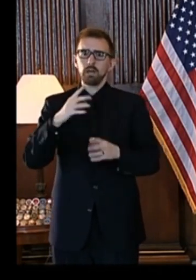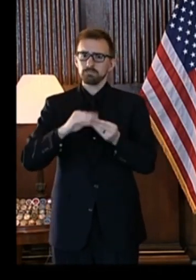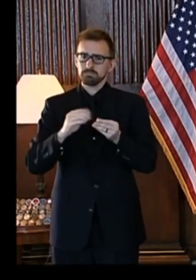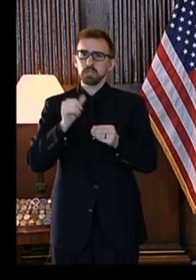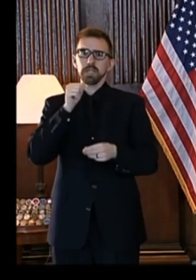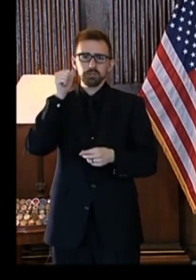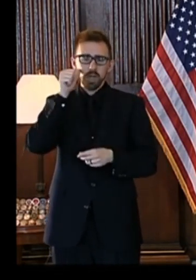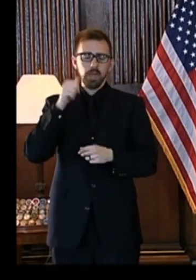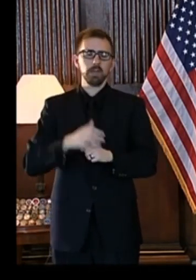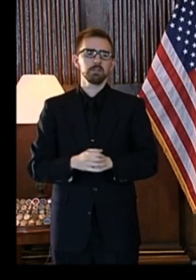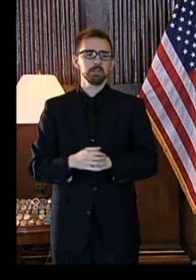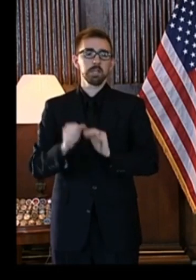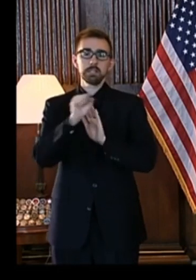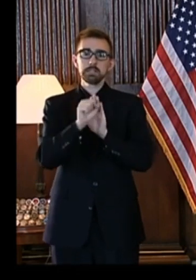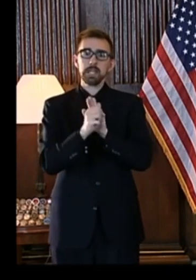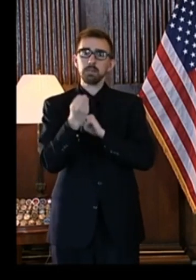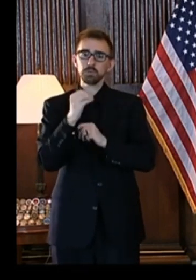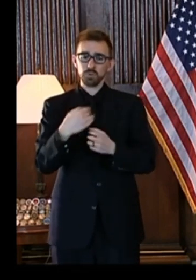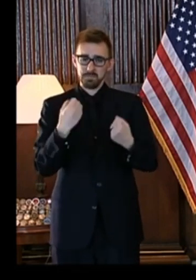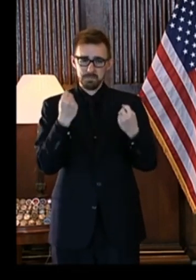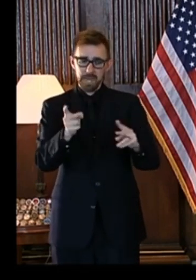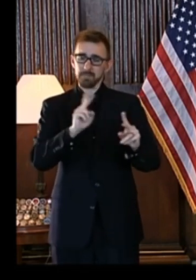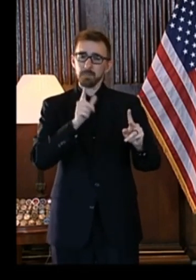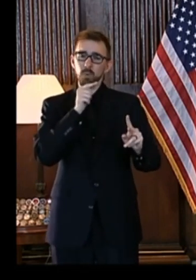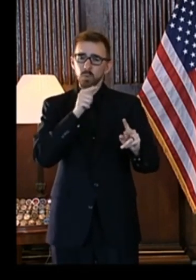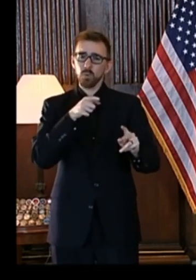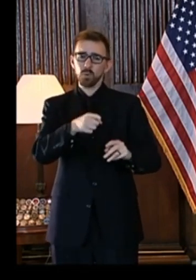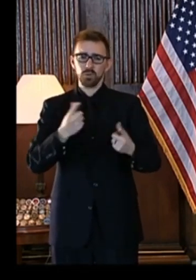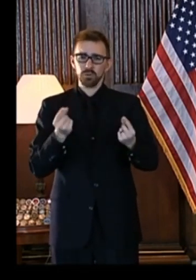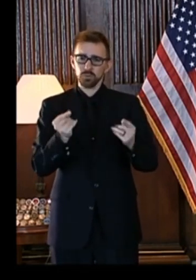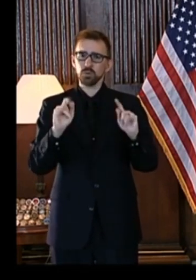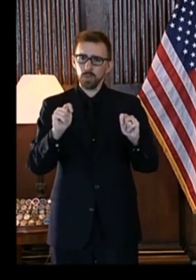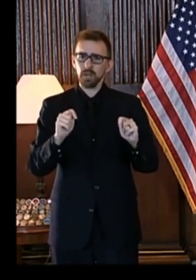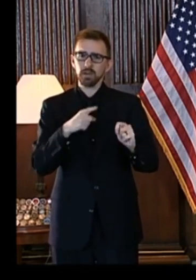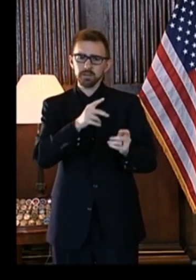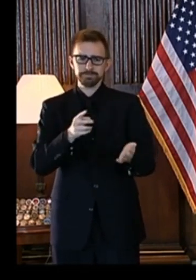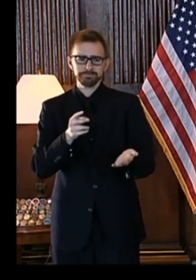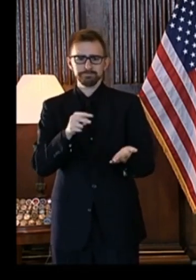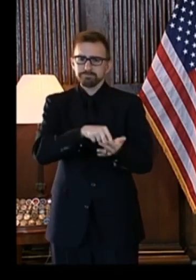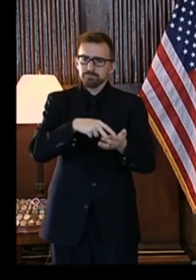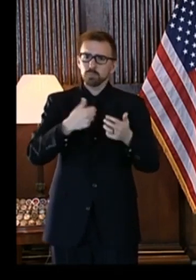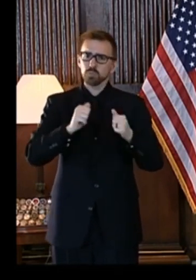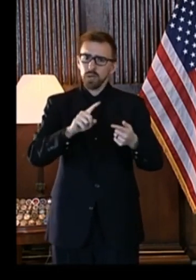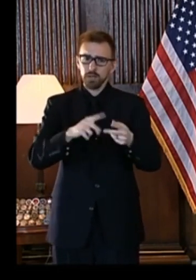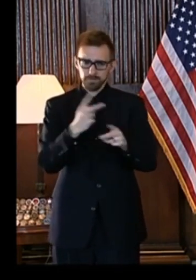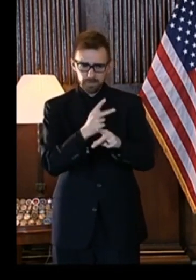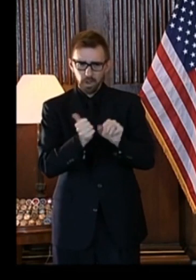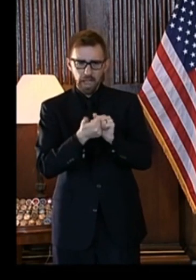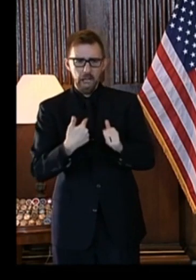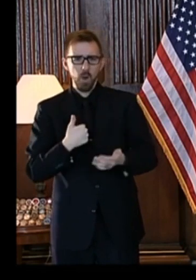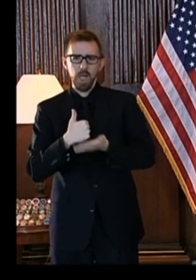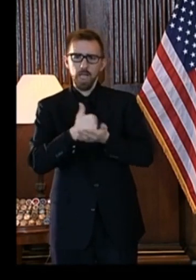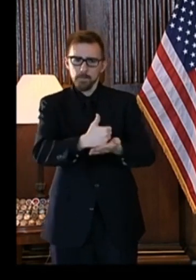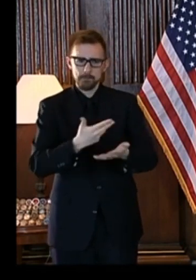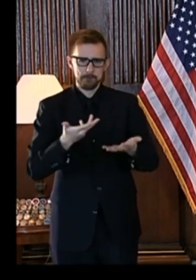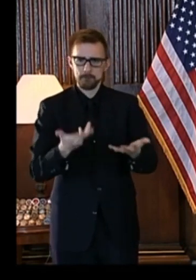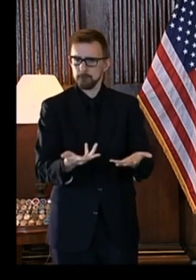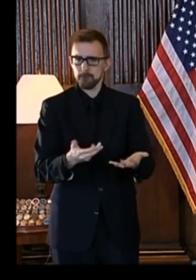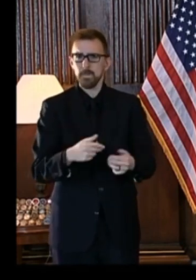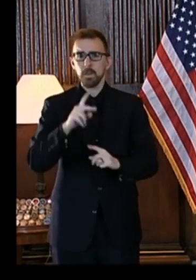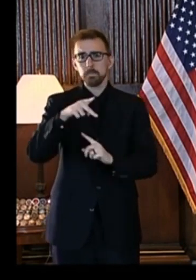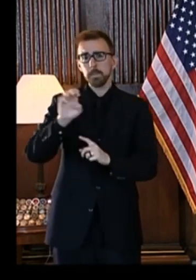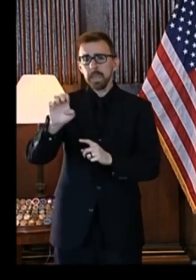people in the state of Missouri that's stepping up, that they are literally stepping up, trying to figure out how they can help, whether they can make the